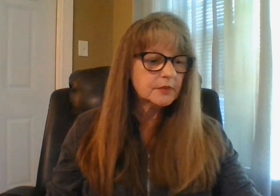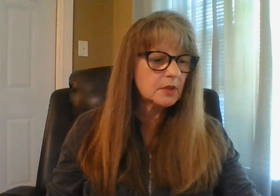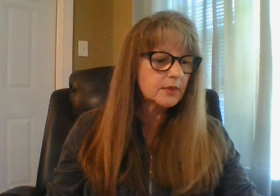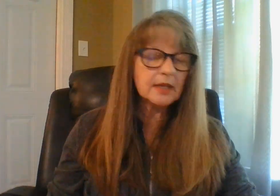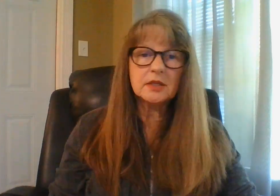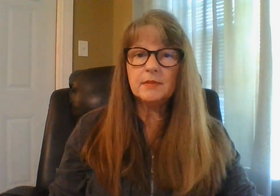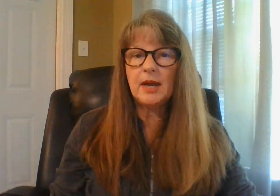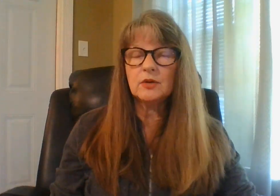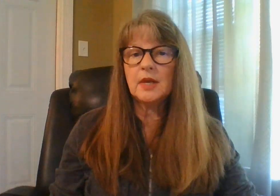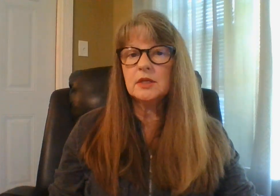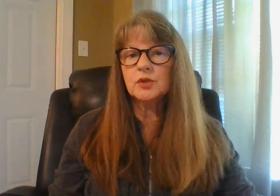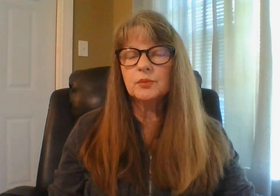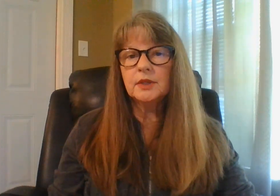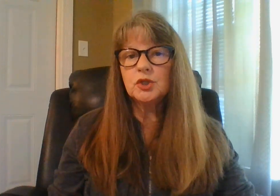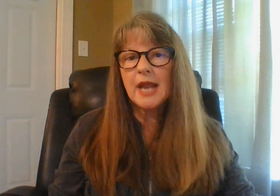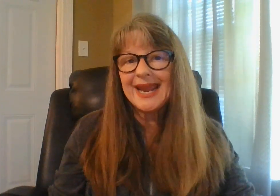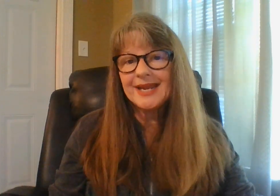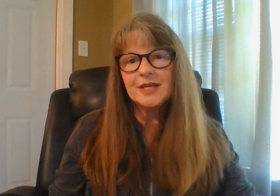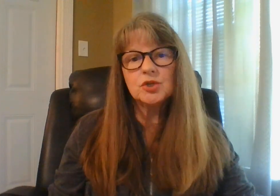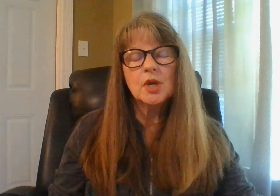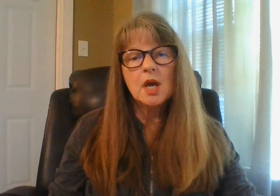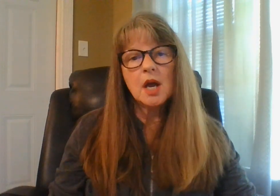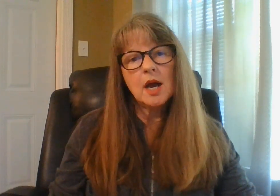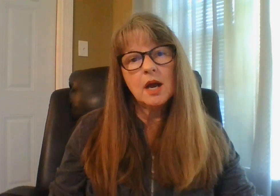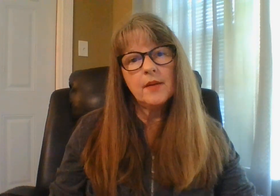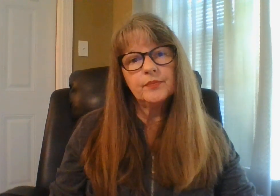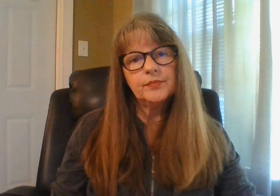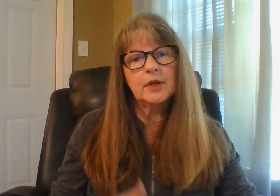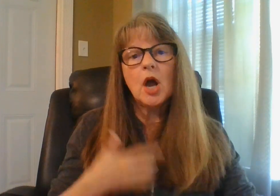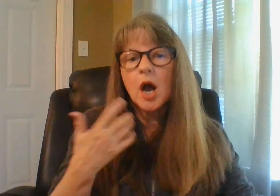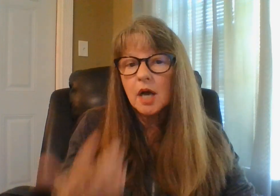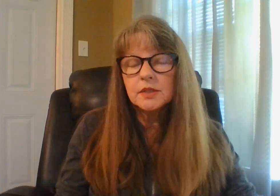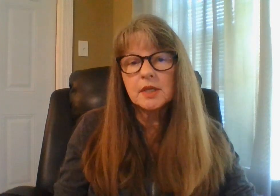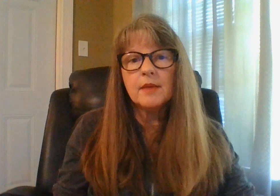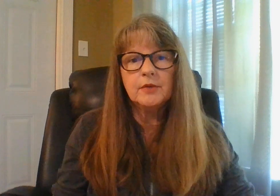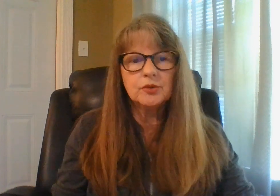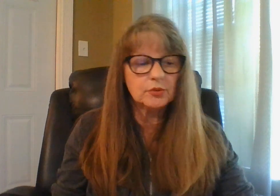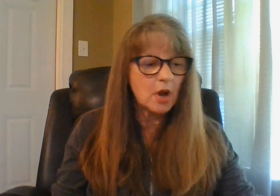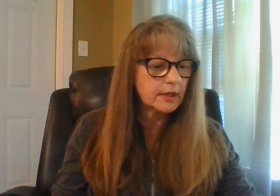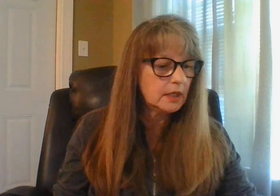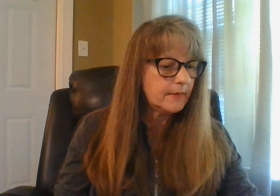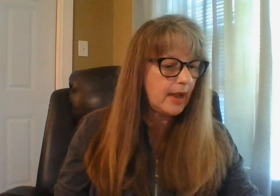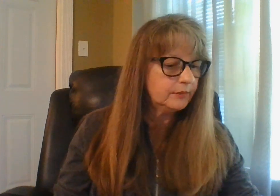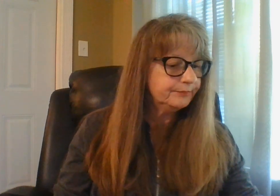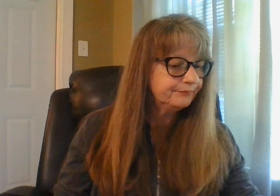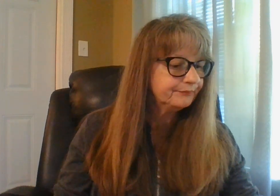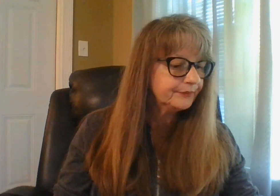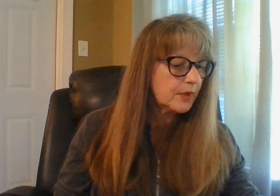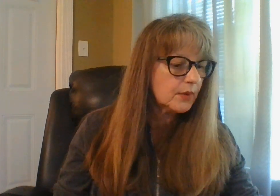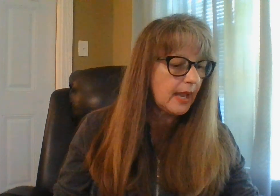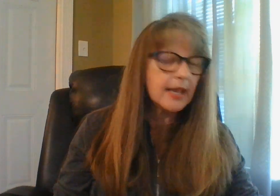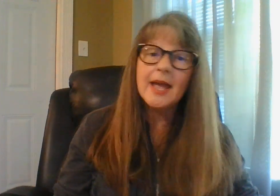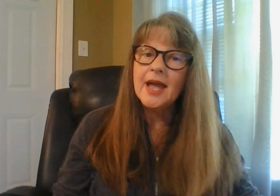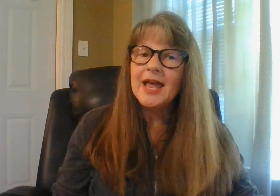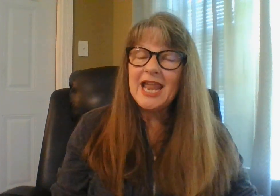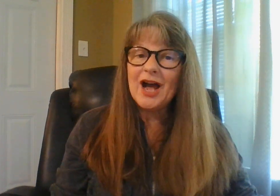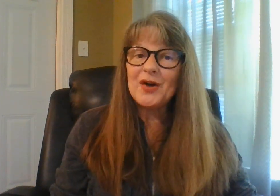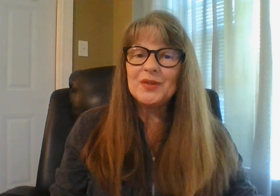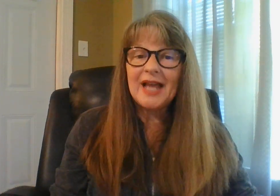So that doesn't matter. That doesn't really change the concept that you're talking about. Okay. Now the